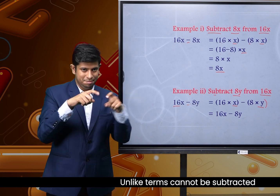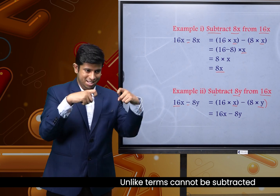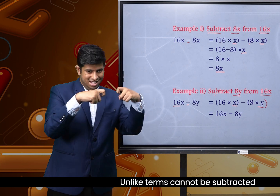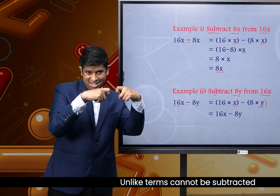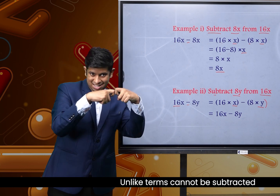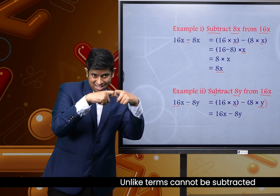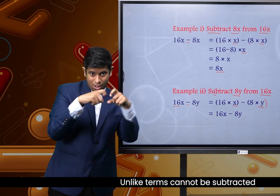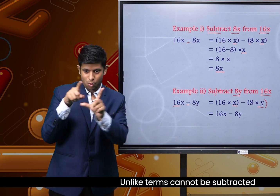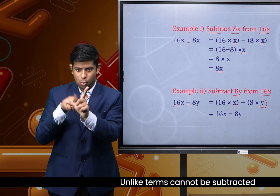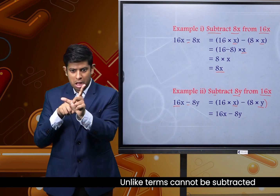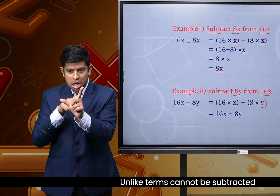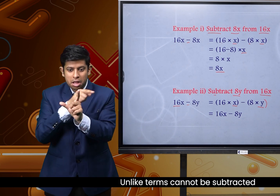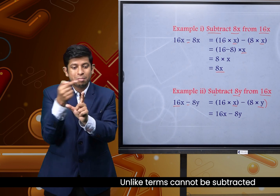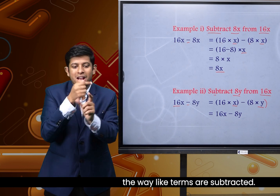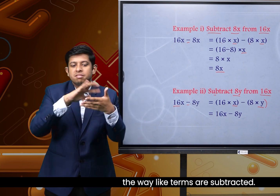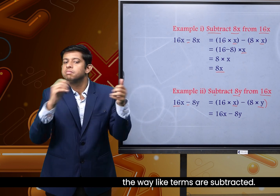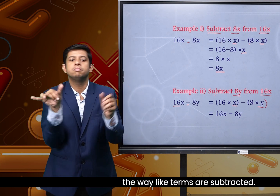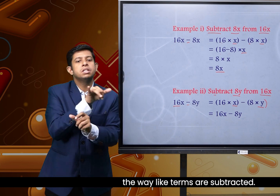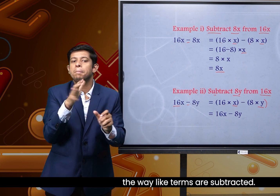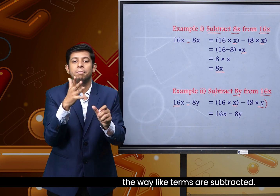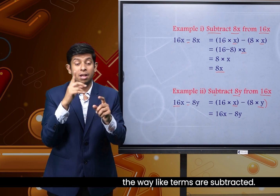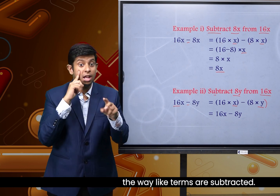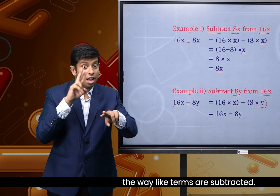Unlike terms cannot be subtracted the way like terms are subtracted.